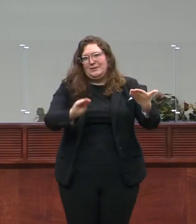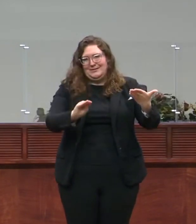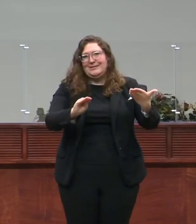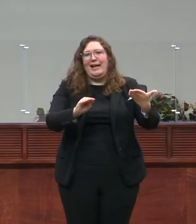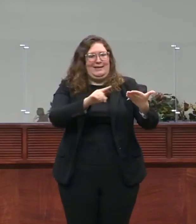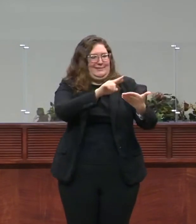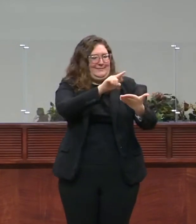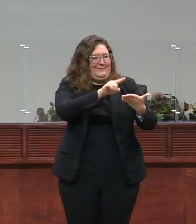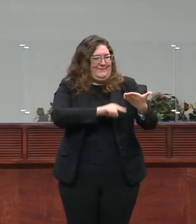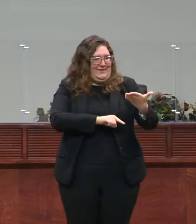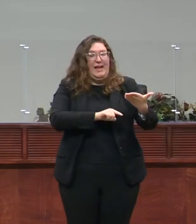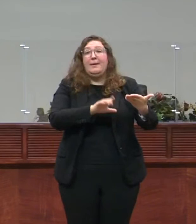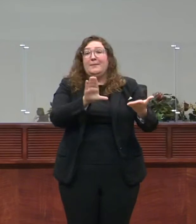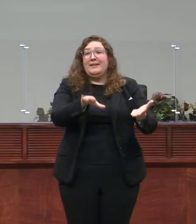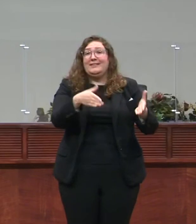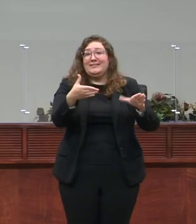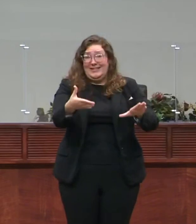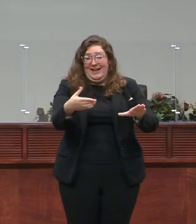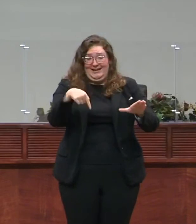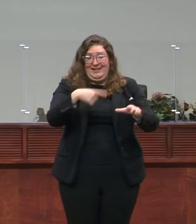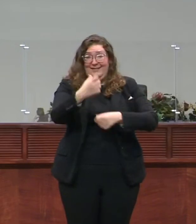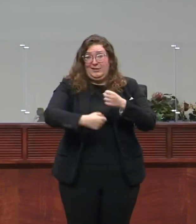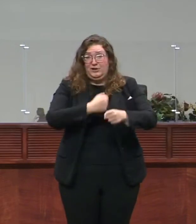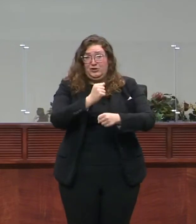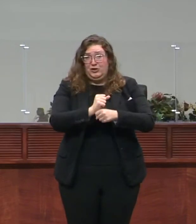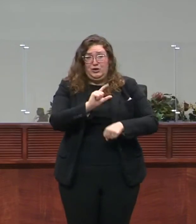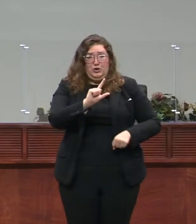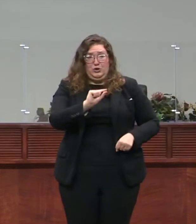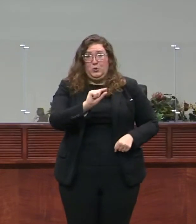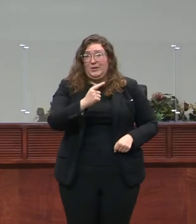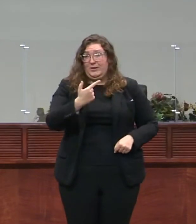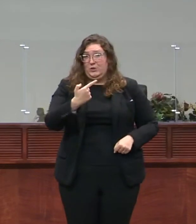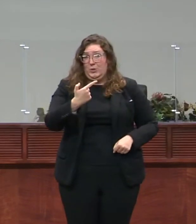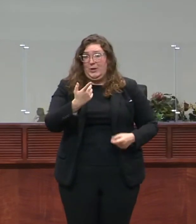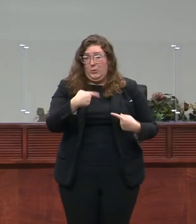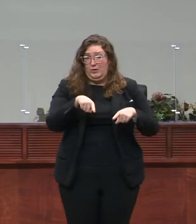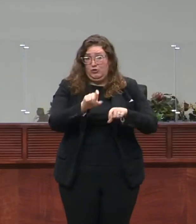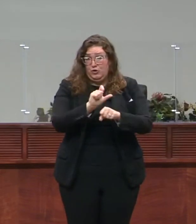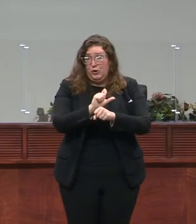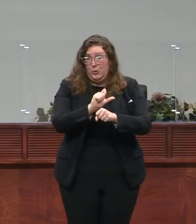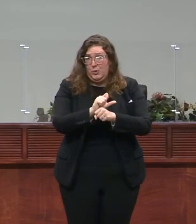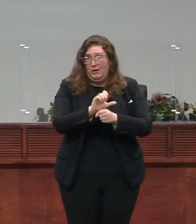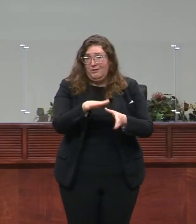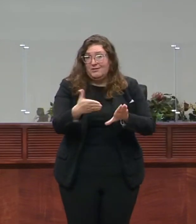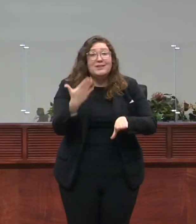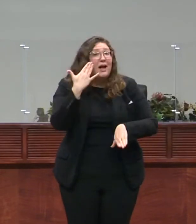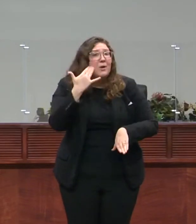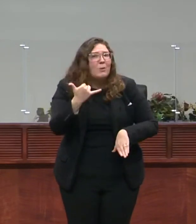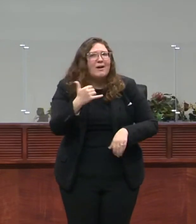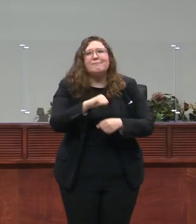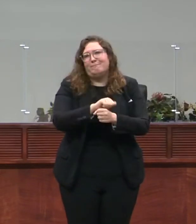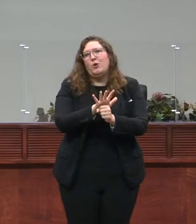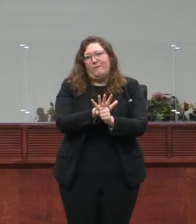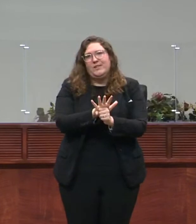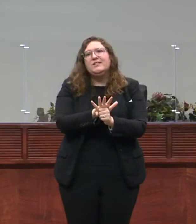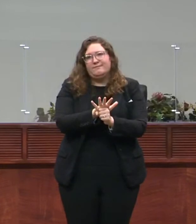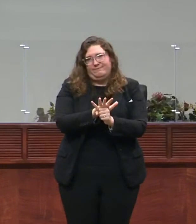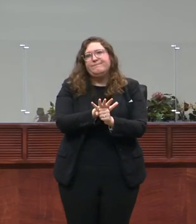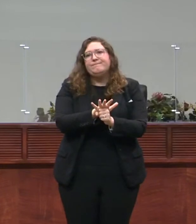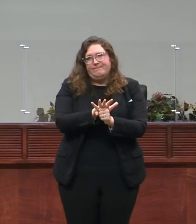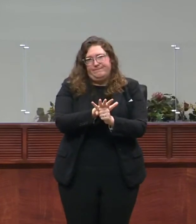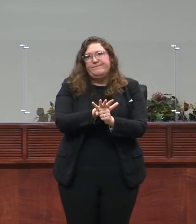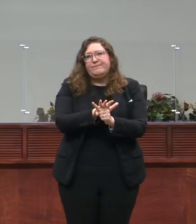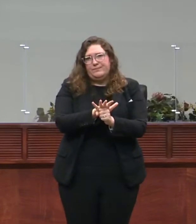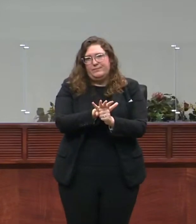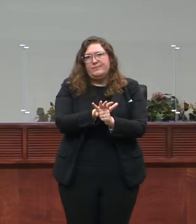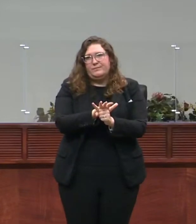in the line of duty so far in 2021 have died of COVID-19. So a decline from nearly